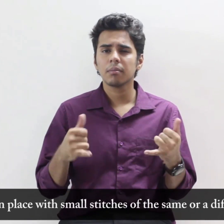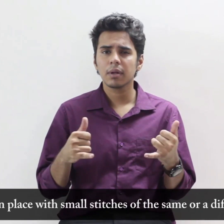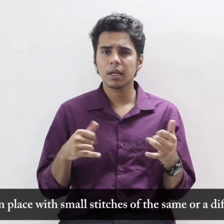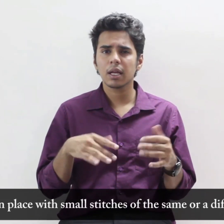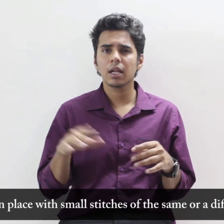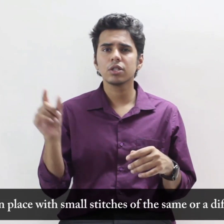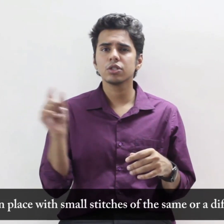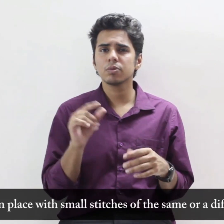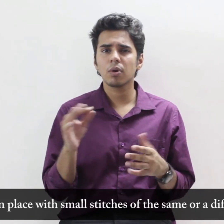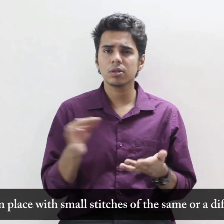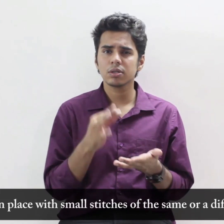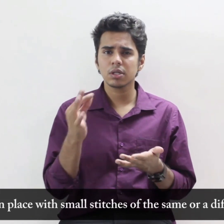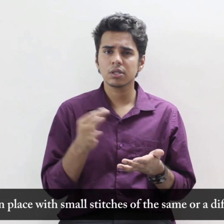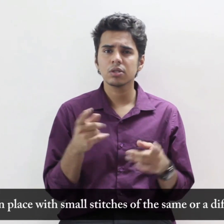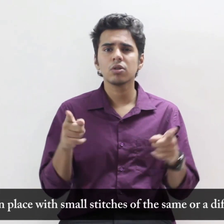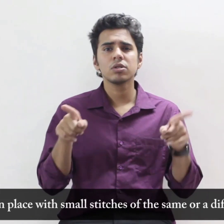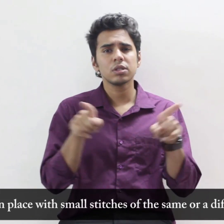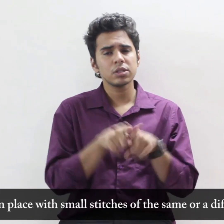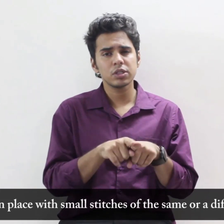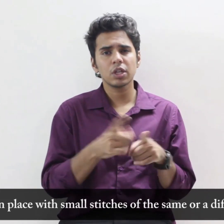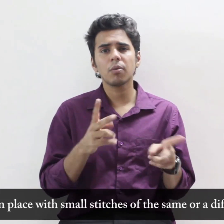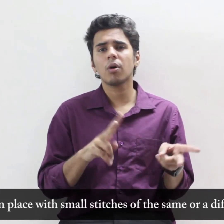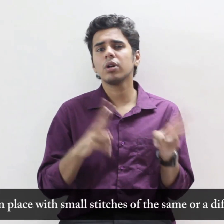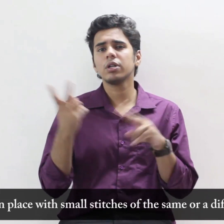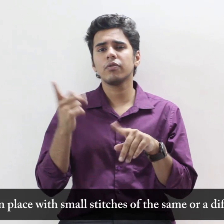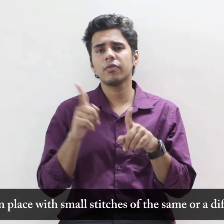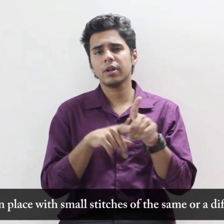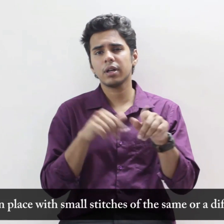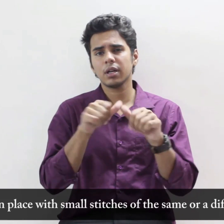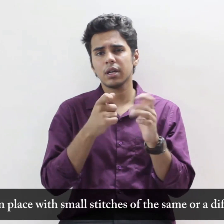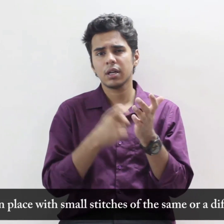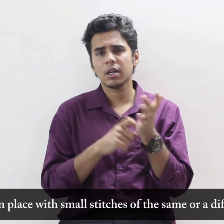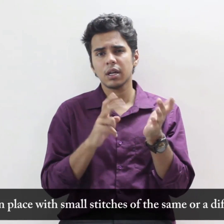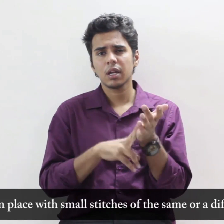fastened in place with small stitches of the same or a different yarn.